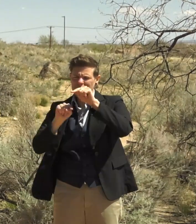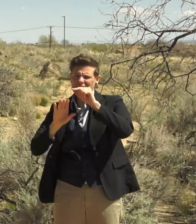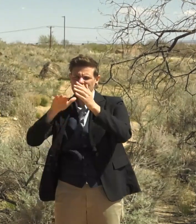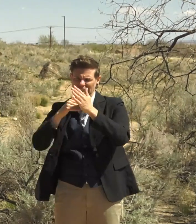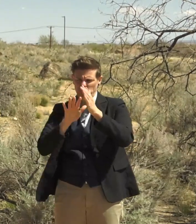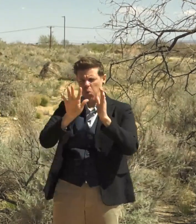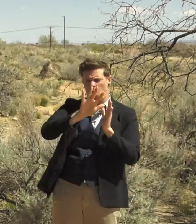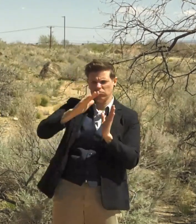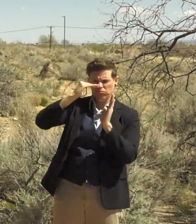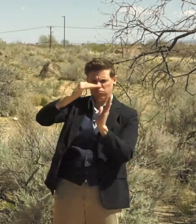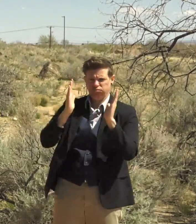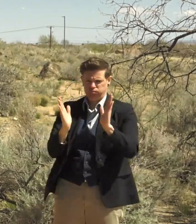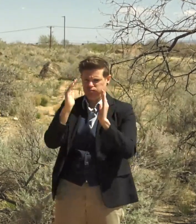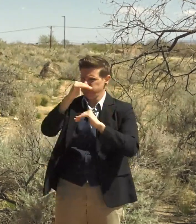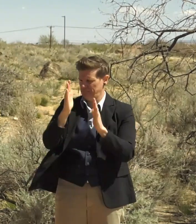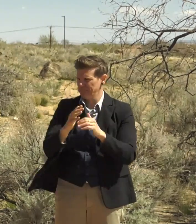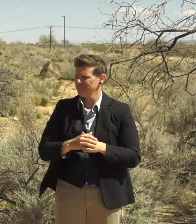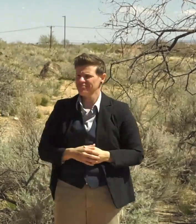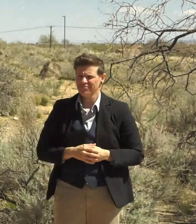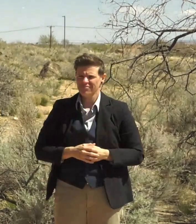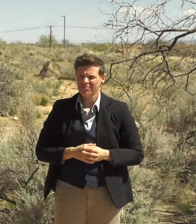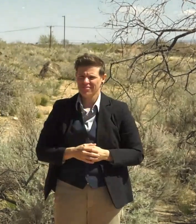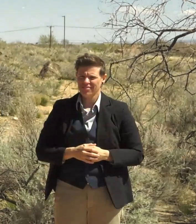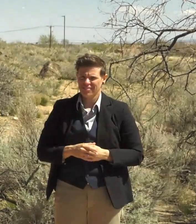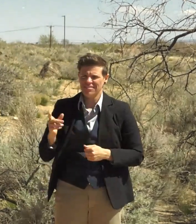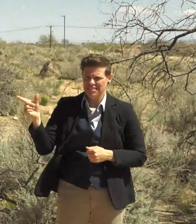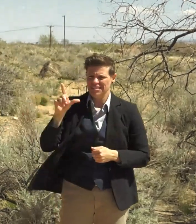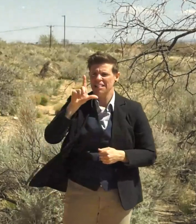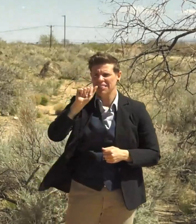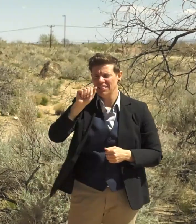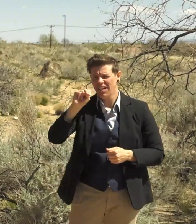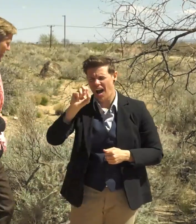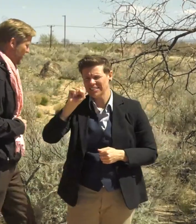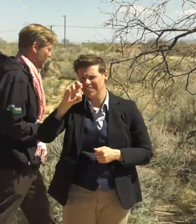by Councilor Lon Sena. Lon?